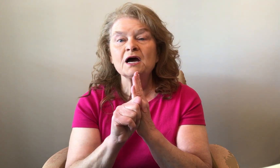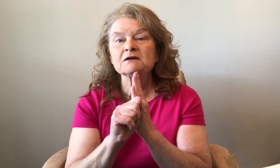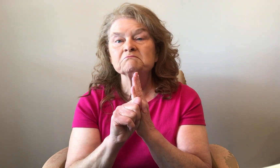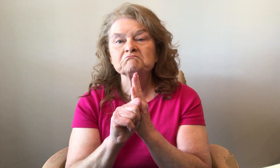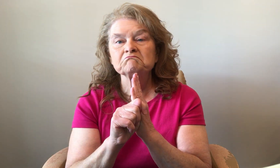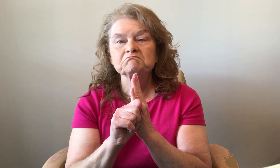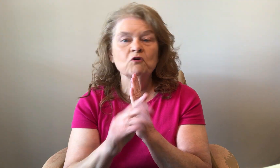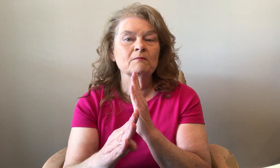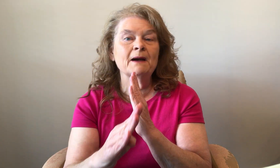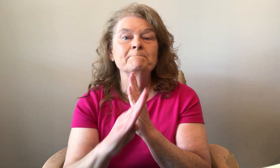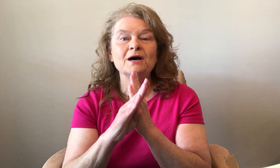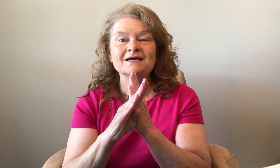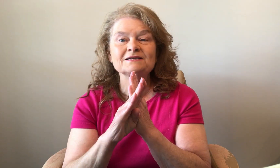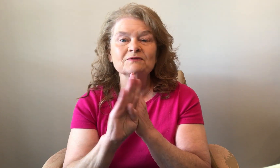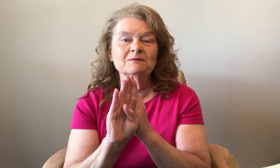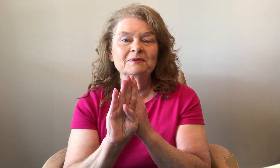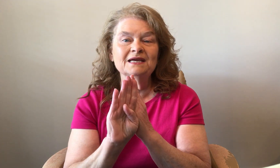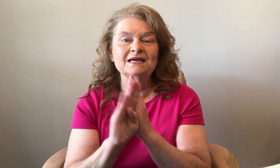truck, or my bus with a B.